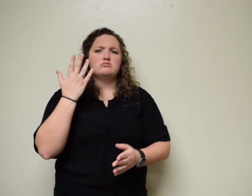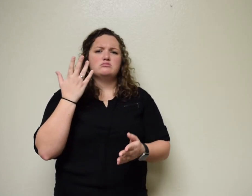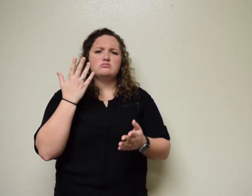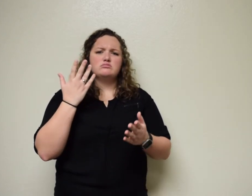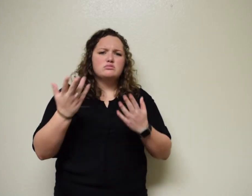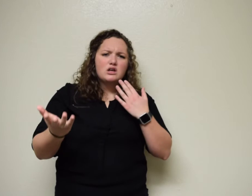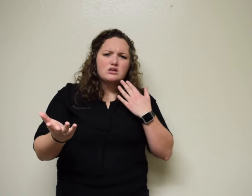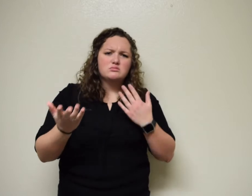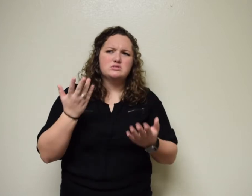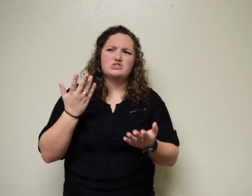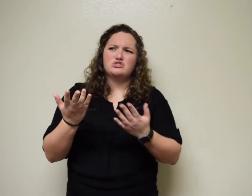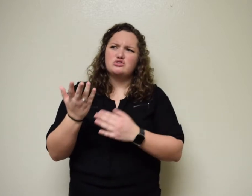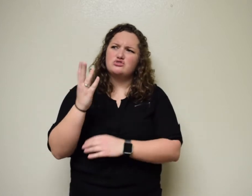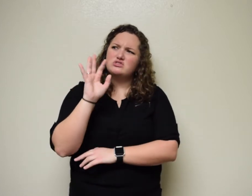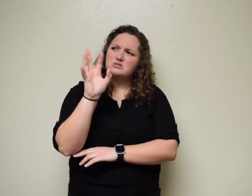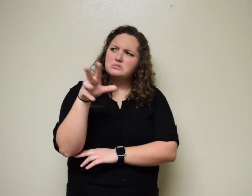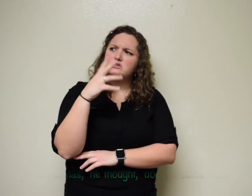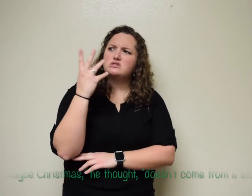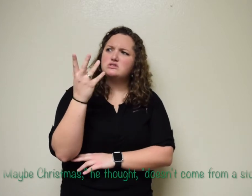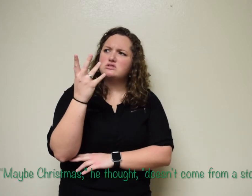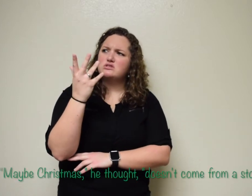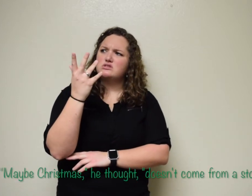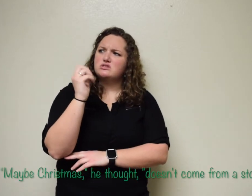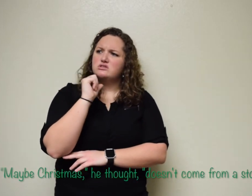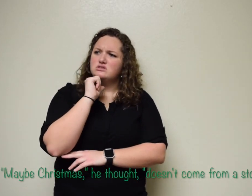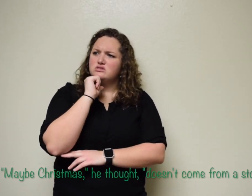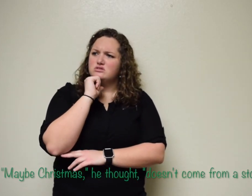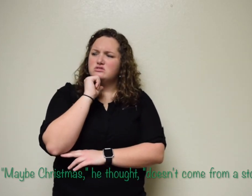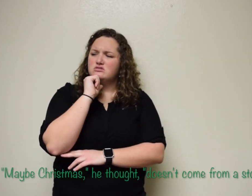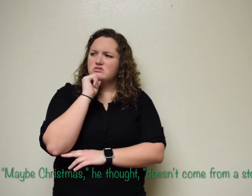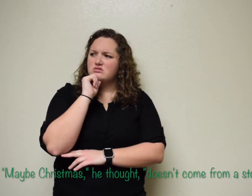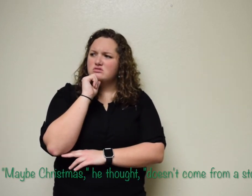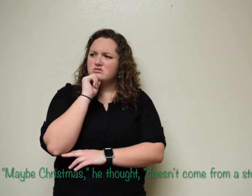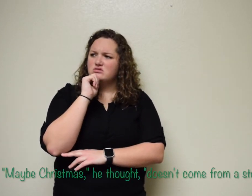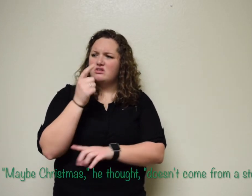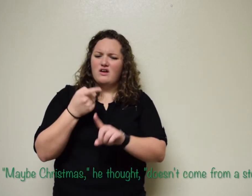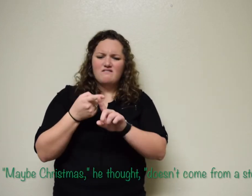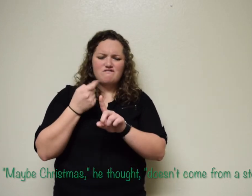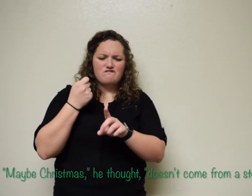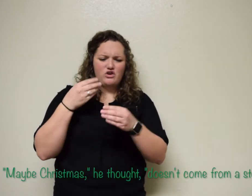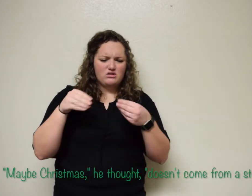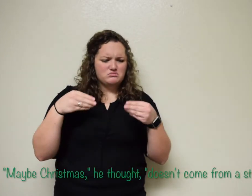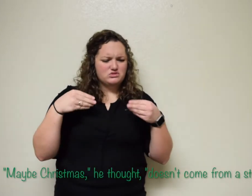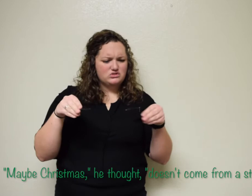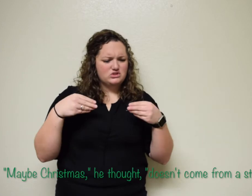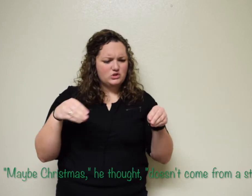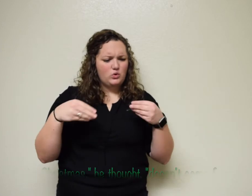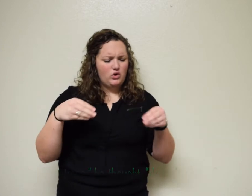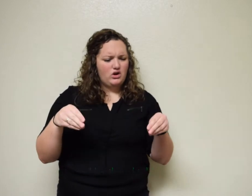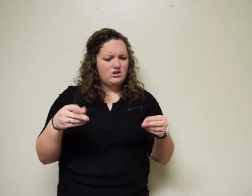maybe Christmas he thought doesn't come from a store